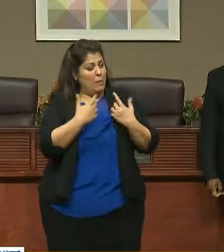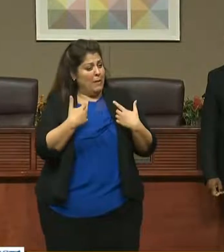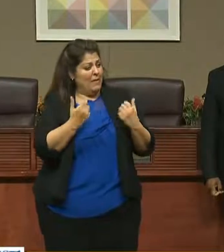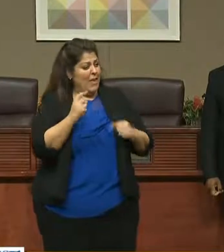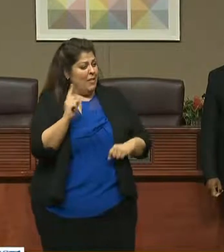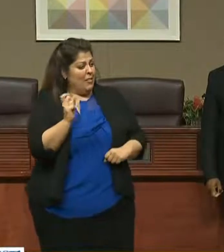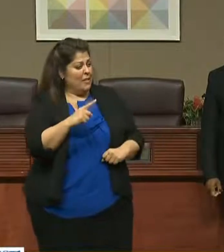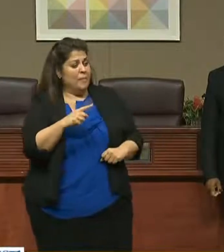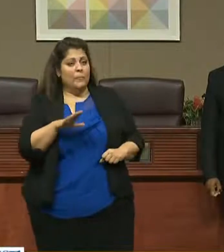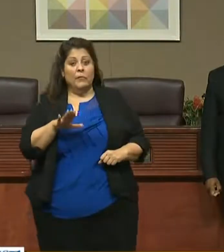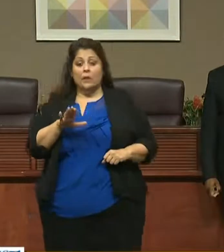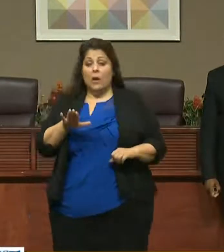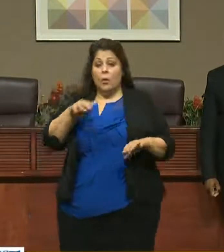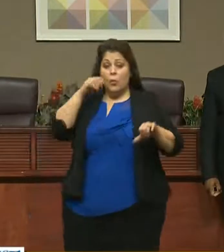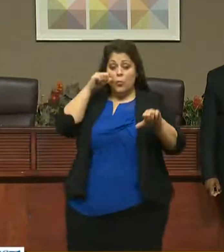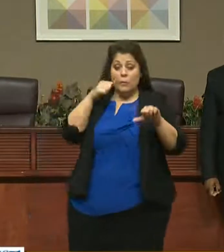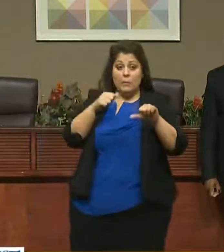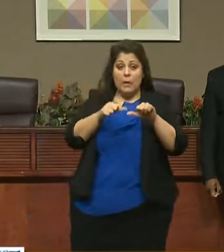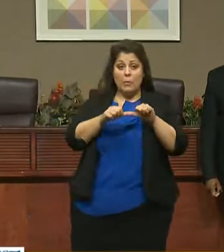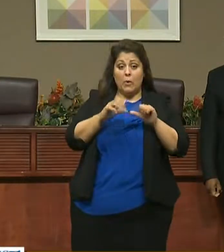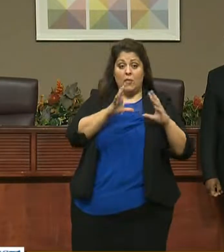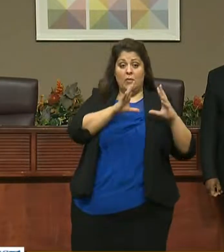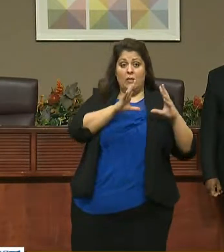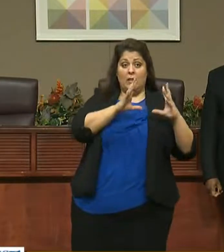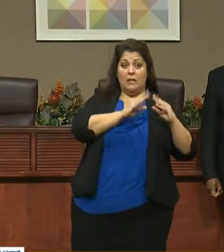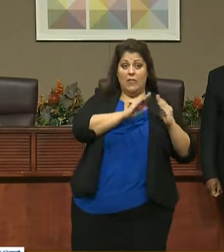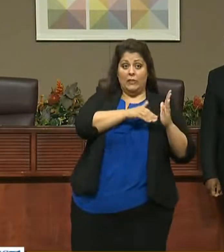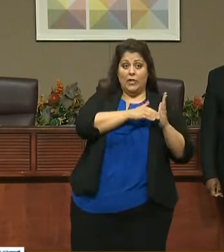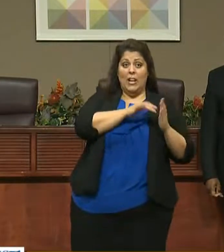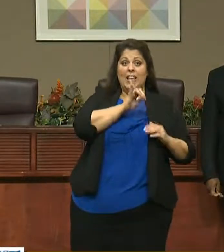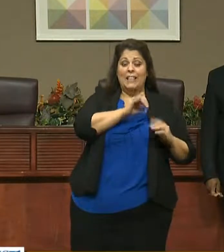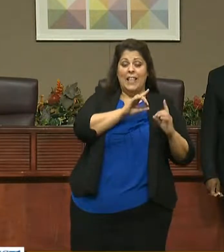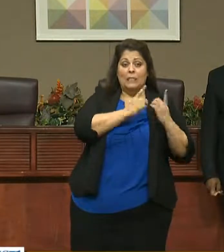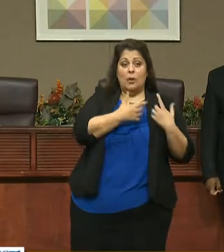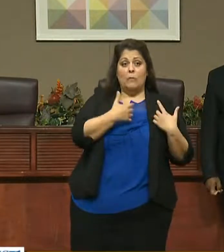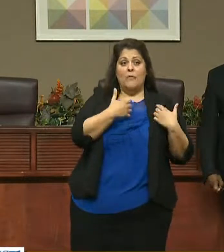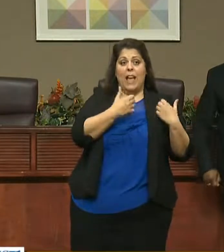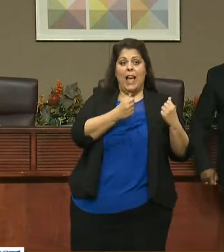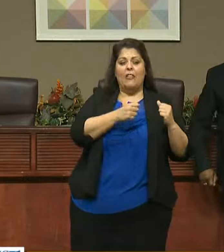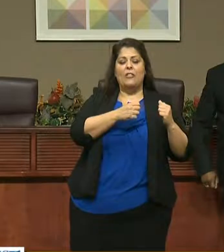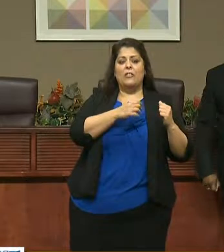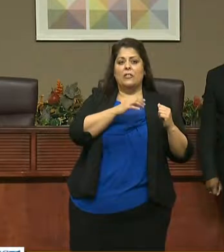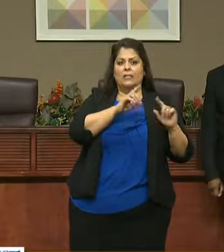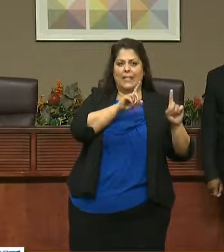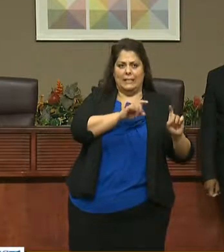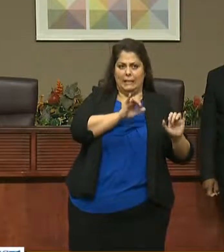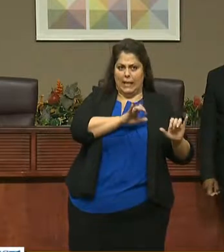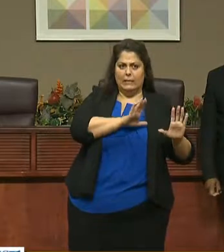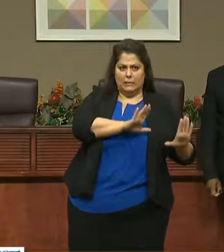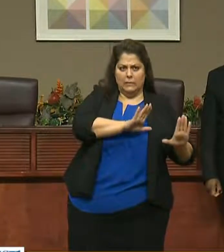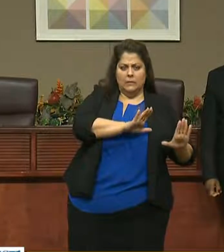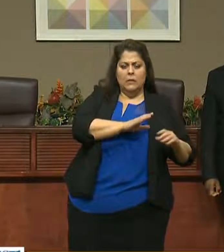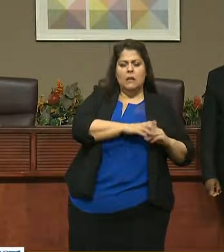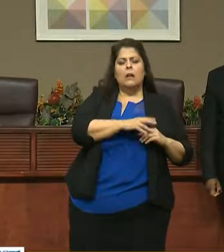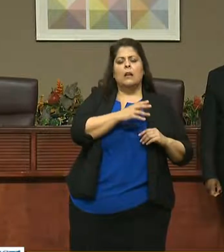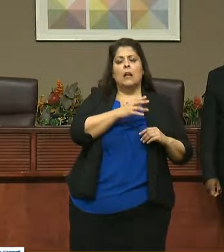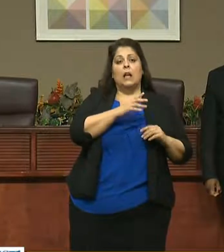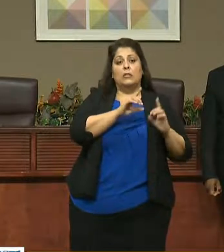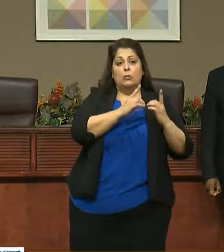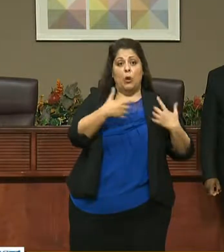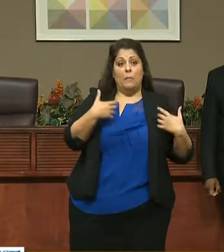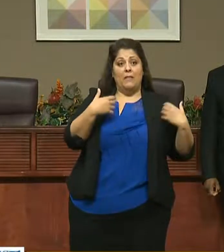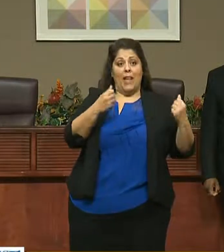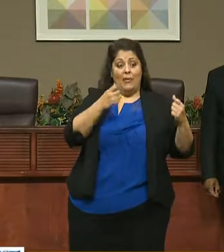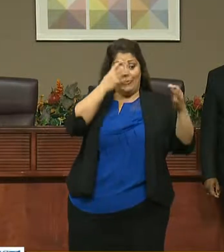so remember the Convention Center is the Department of Health testing. And what the Department of Health